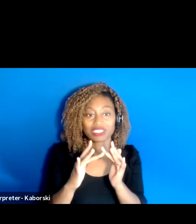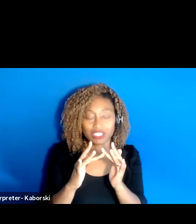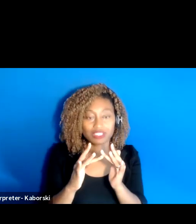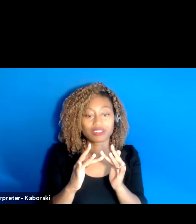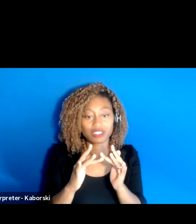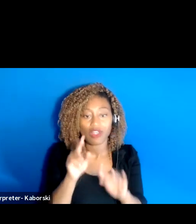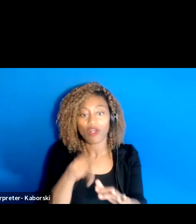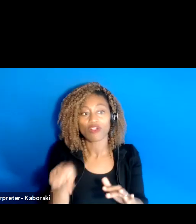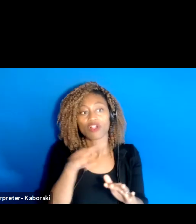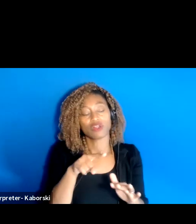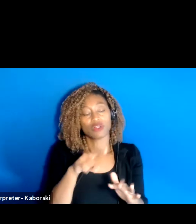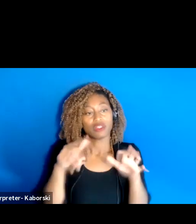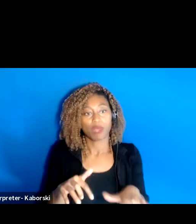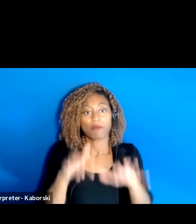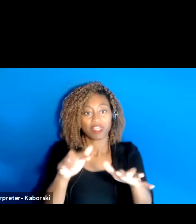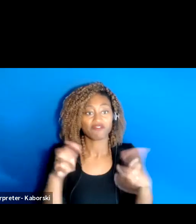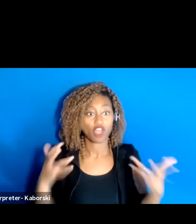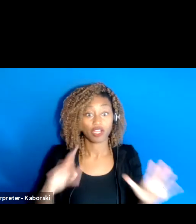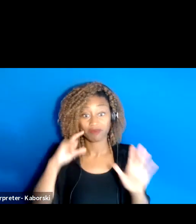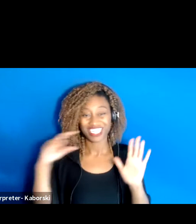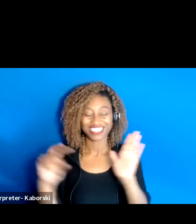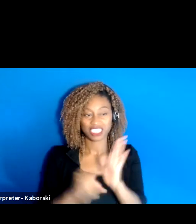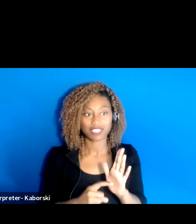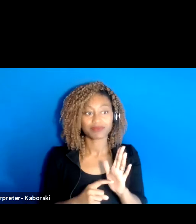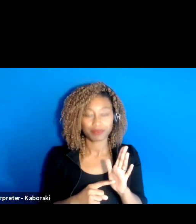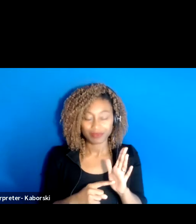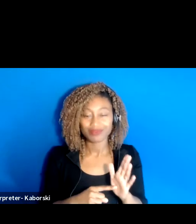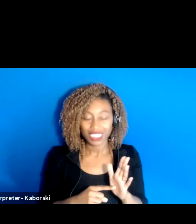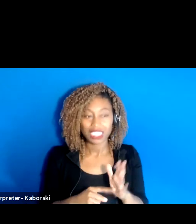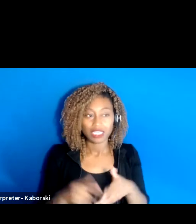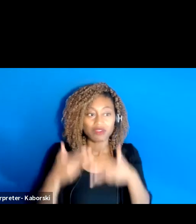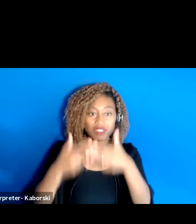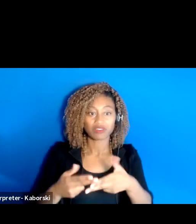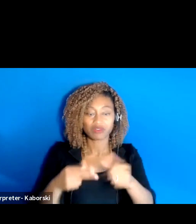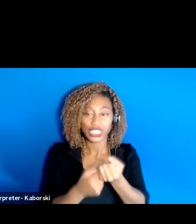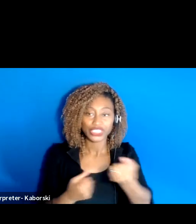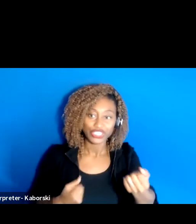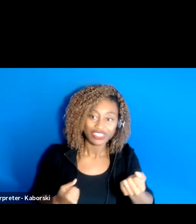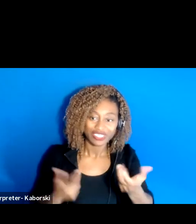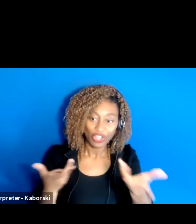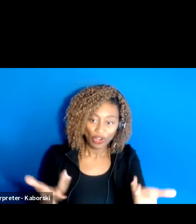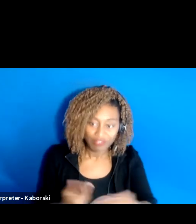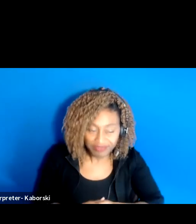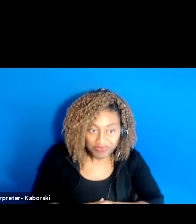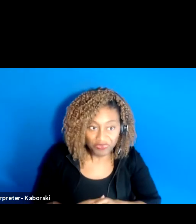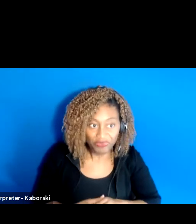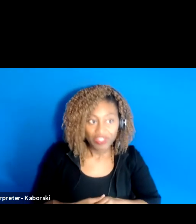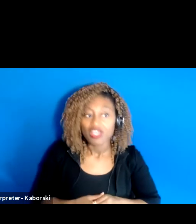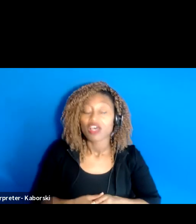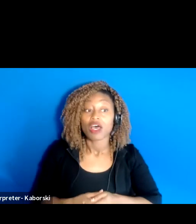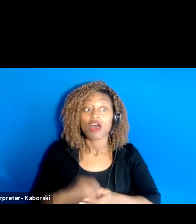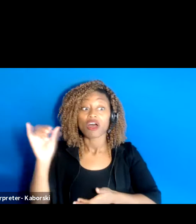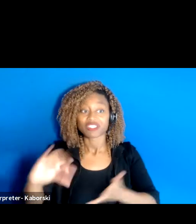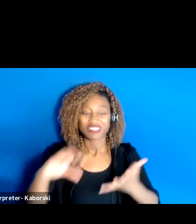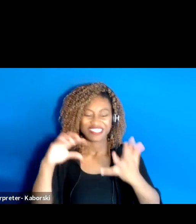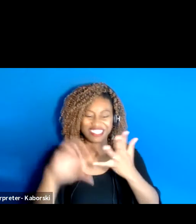those populations that have been identified as underserved. Also, you want to look at section